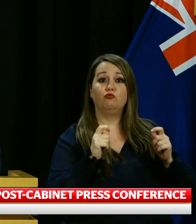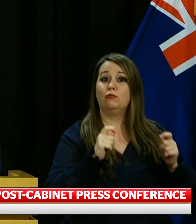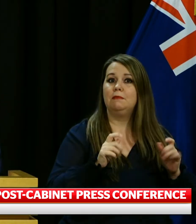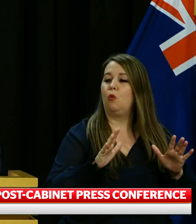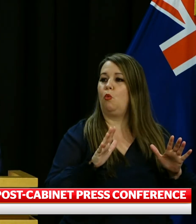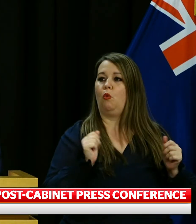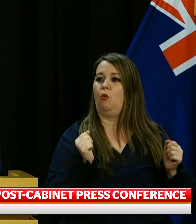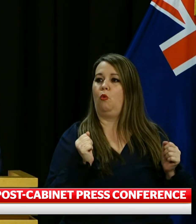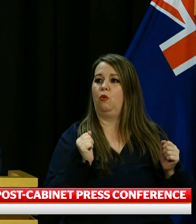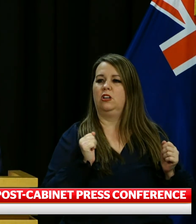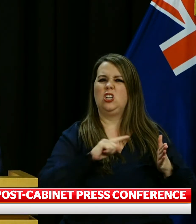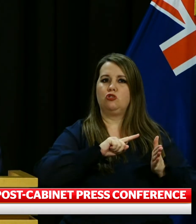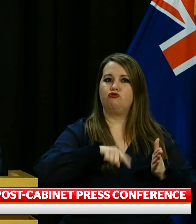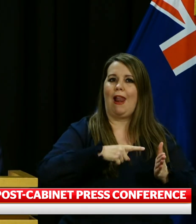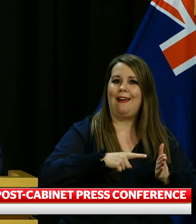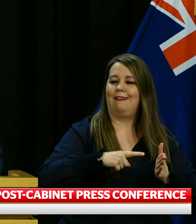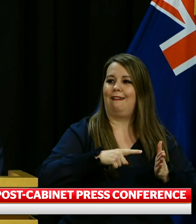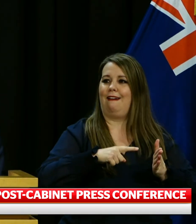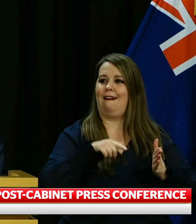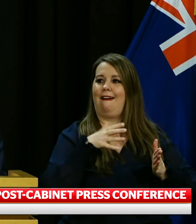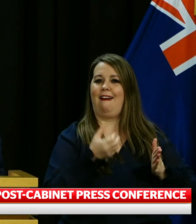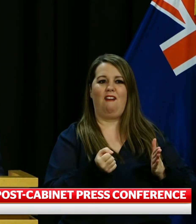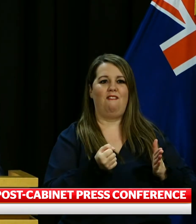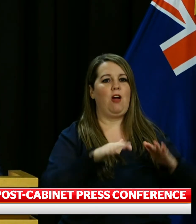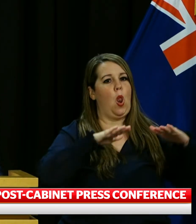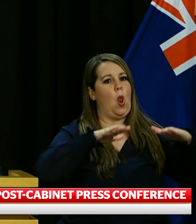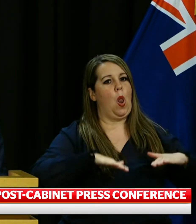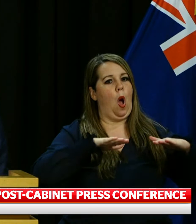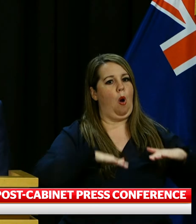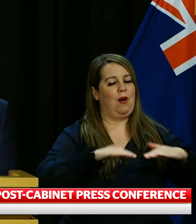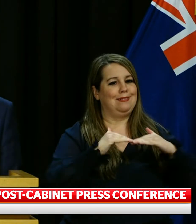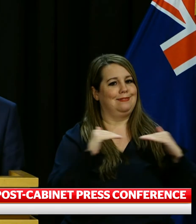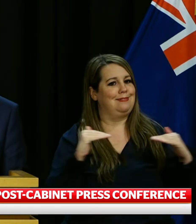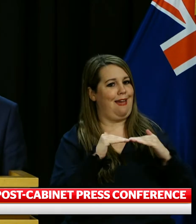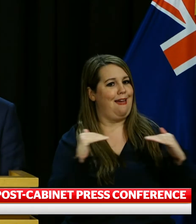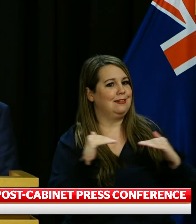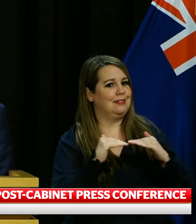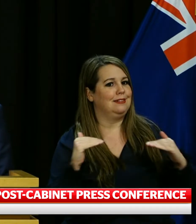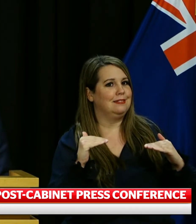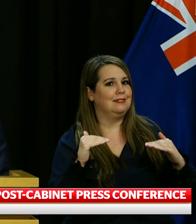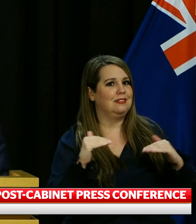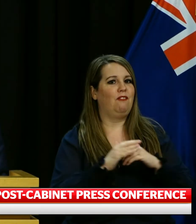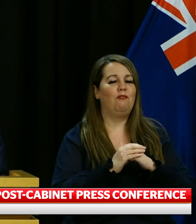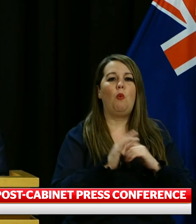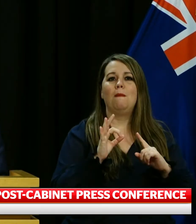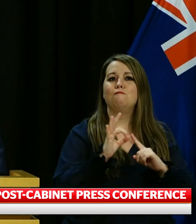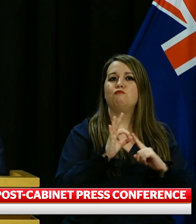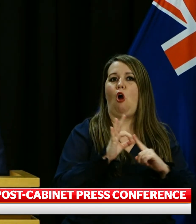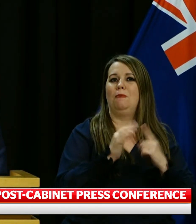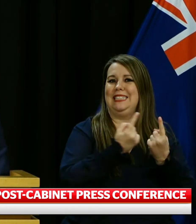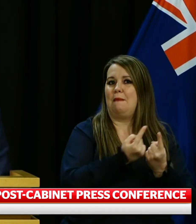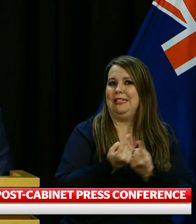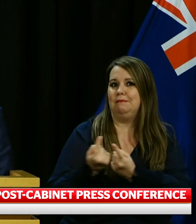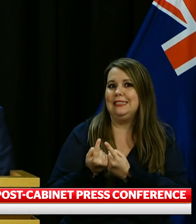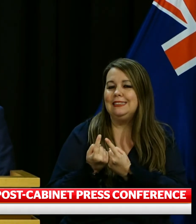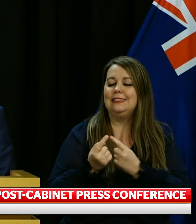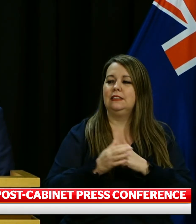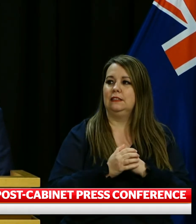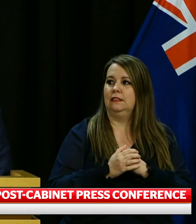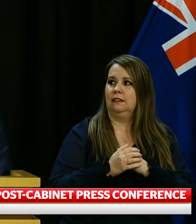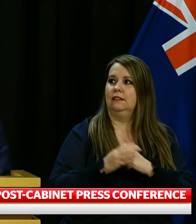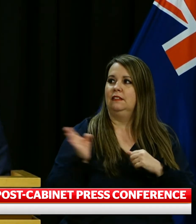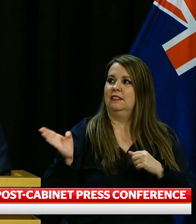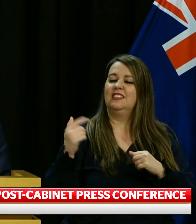Lanka had lower standards of probity from MPs, I guess. Yeah, ultimately, probably the question, I wasn't party to that conversation, so questions about